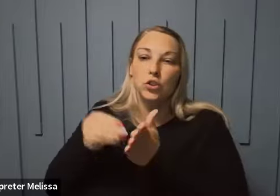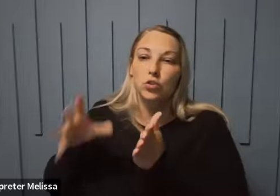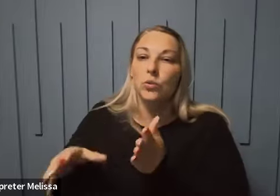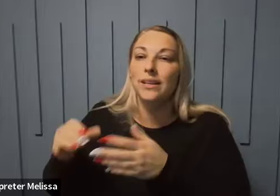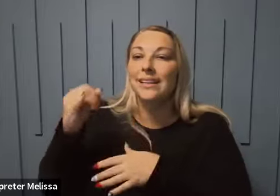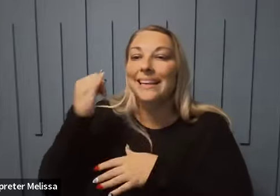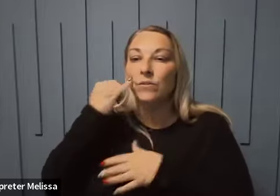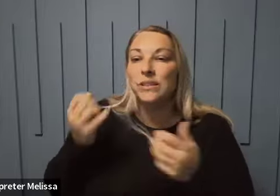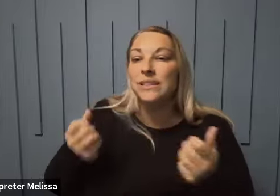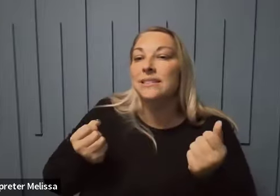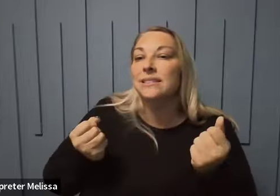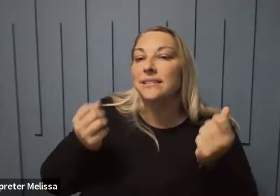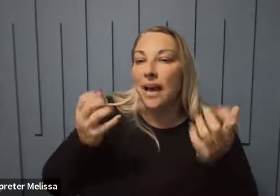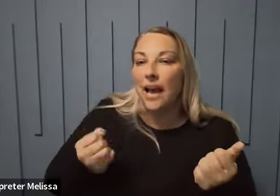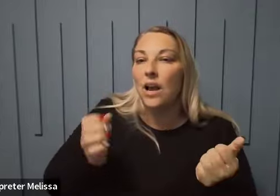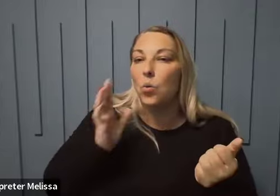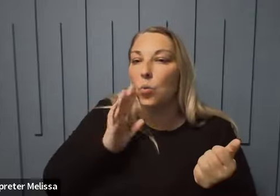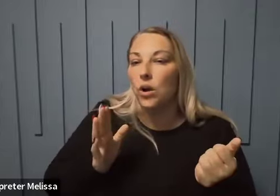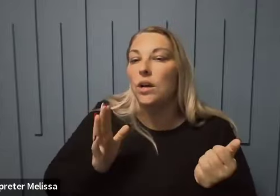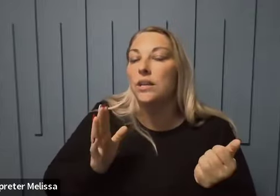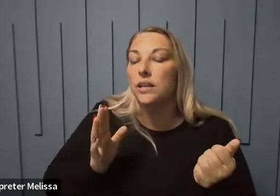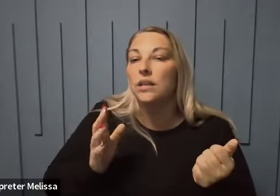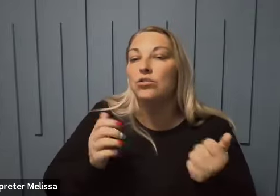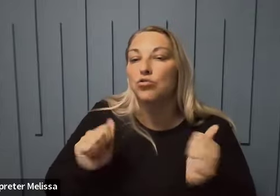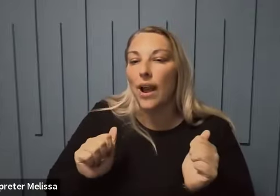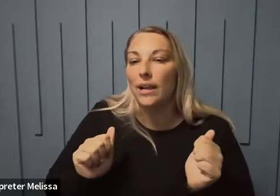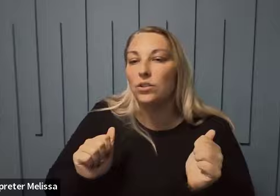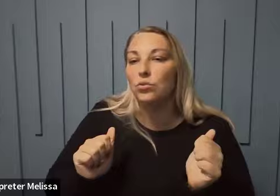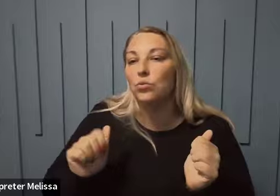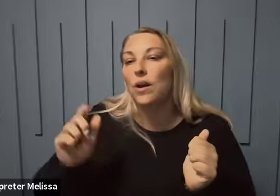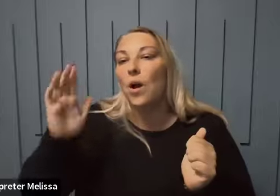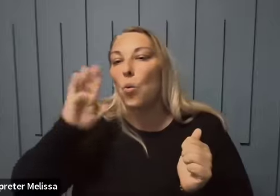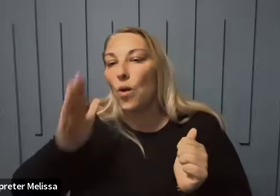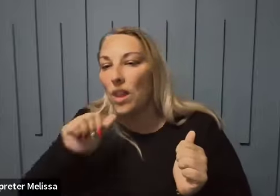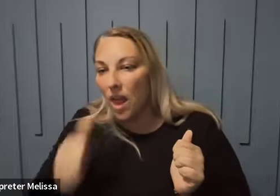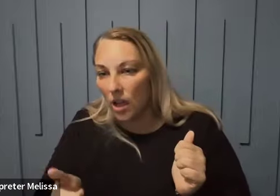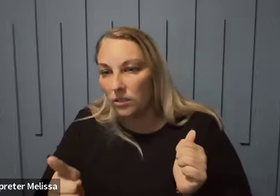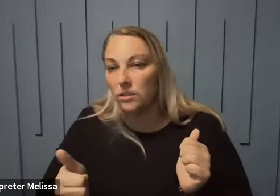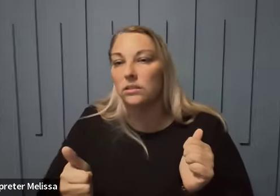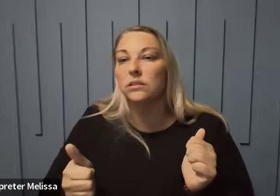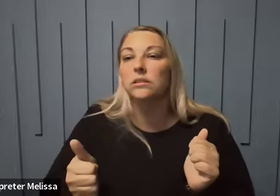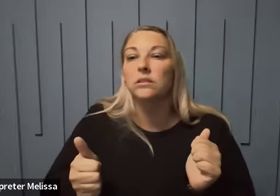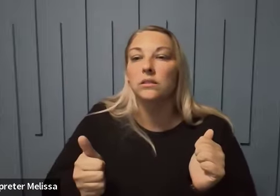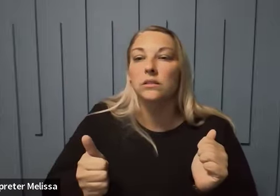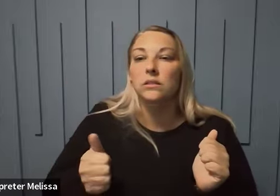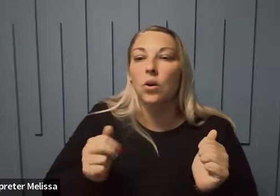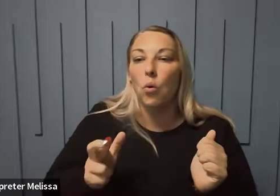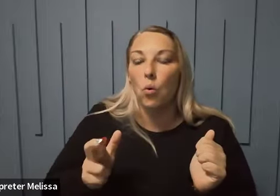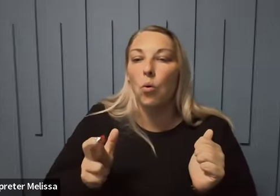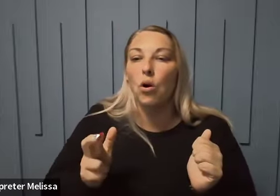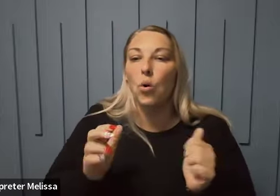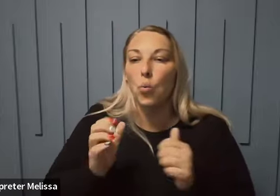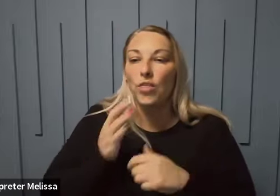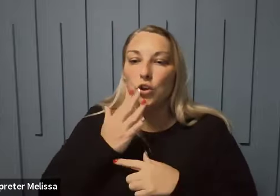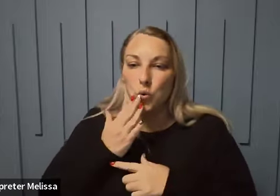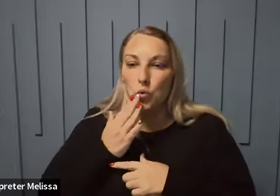if we were going to sign that, we would probably sign will not, I won't, or we can cue it and say won't. And so that is going to be